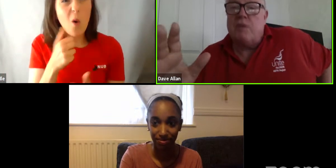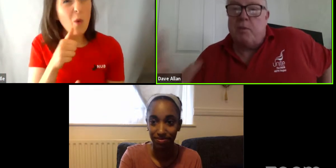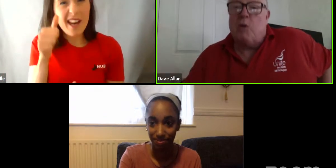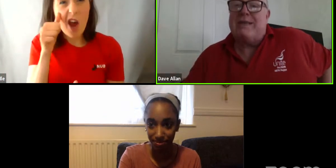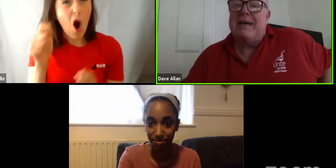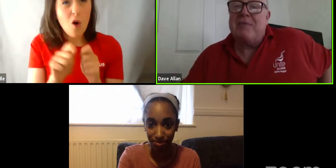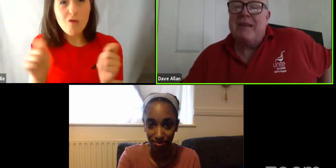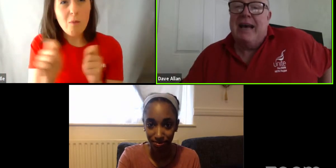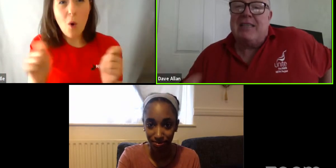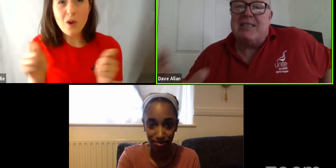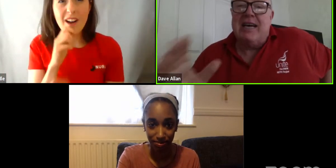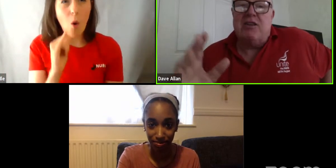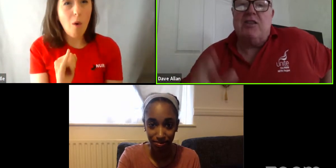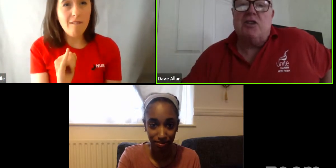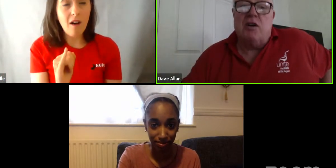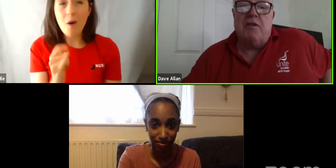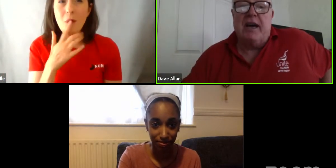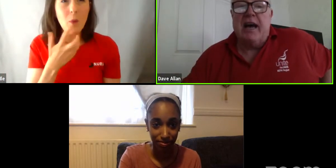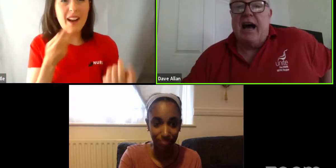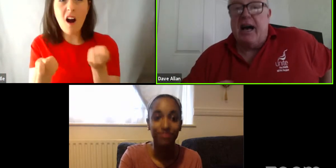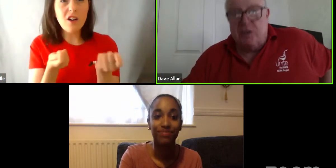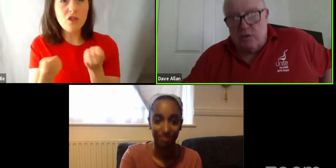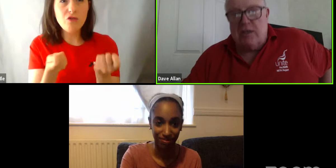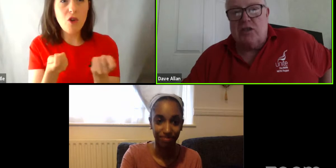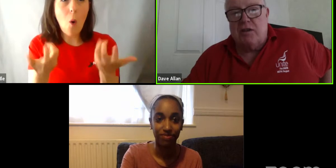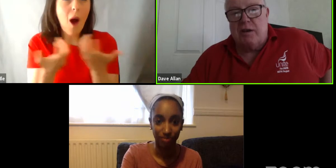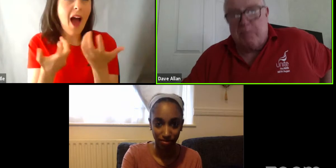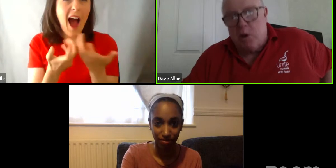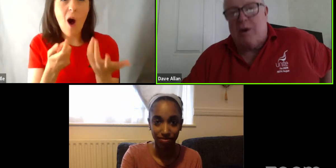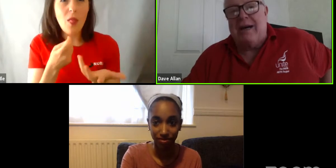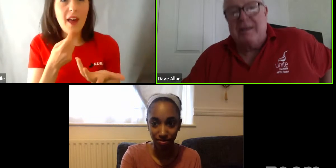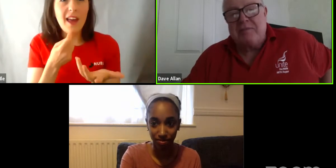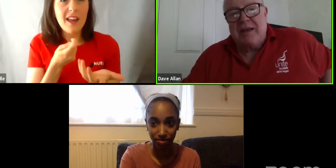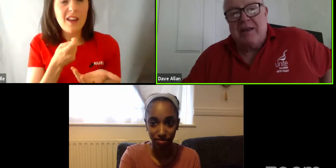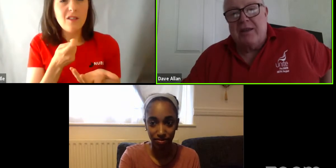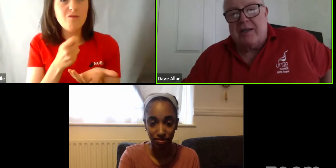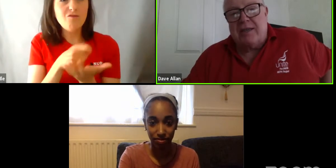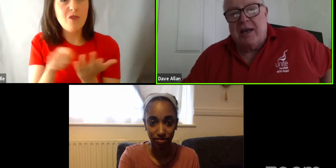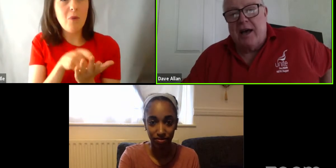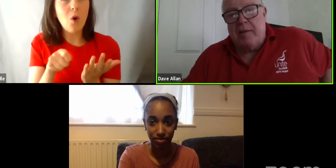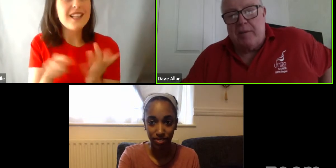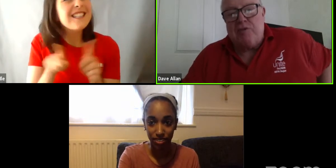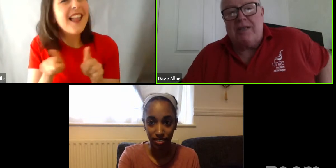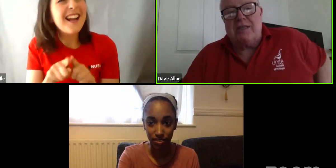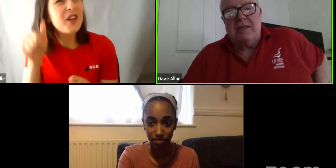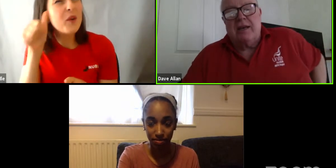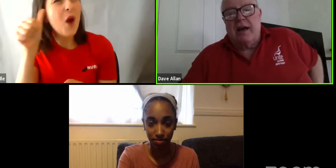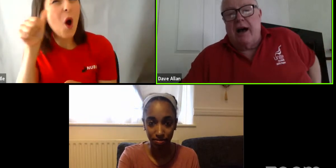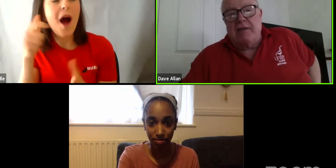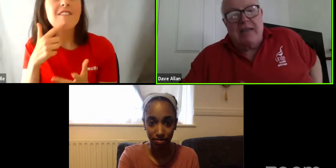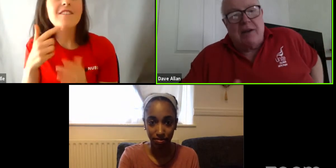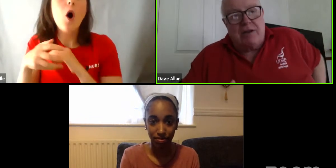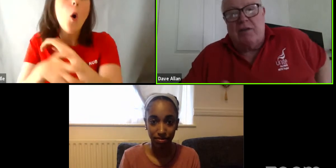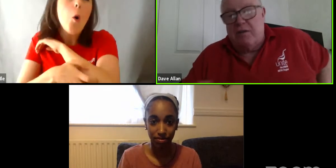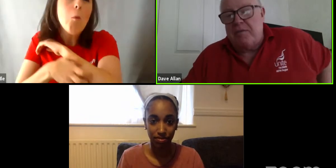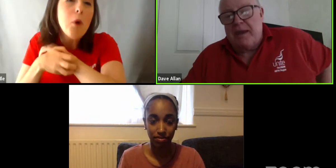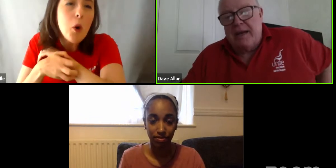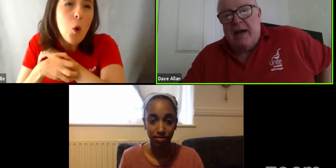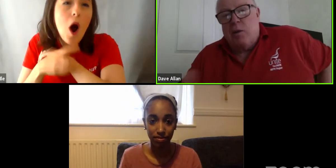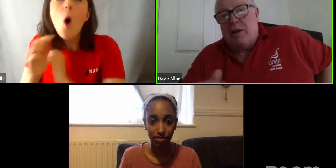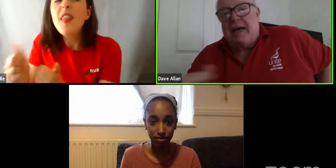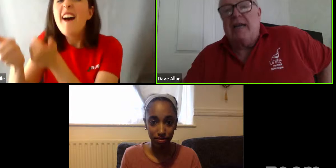control reporting. It's like the deserving and undeserving poor that the press have a narrative